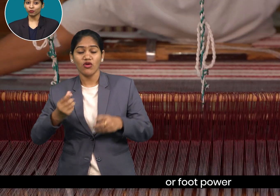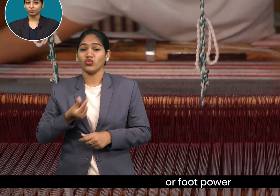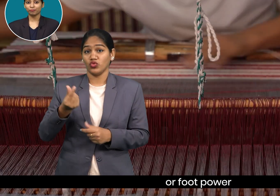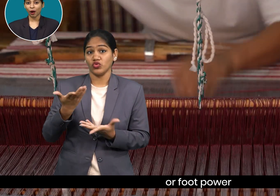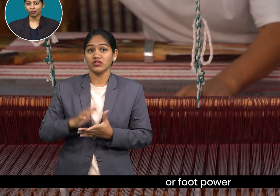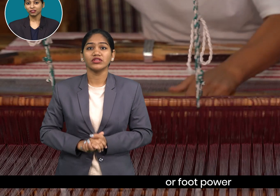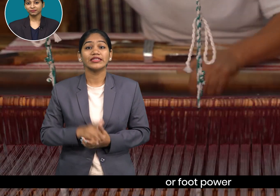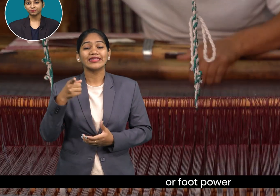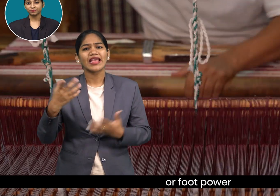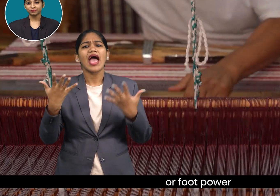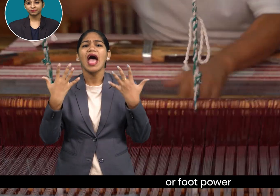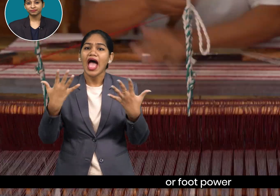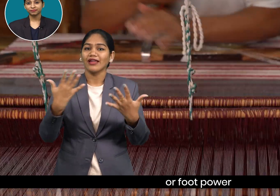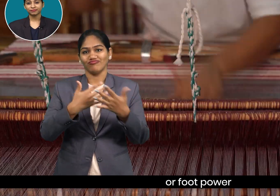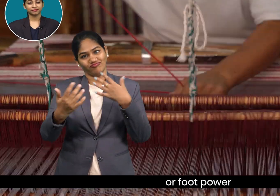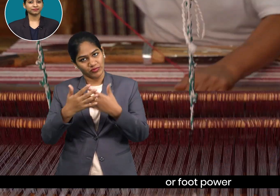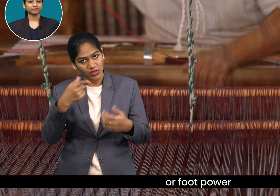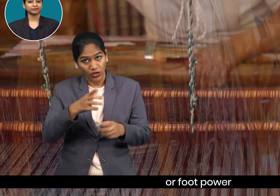or foot power